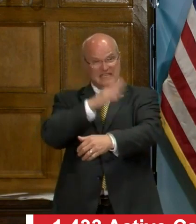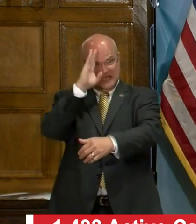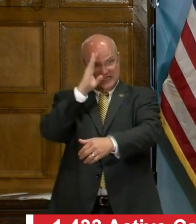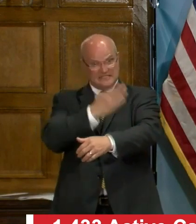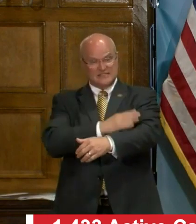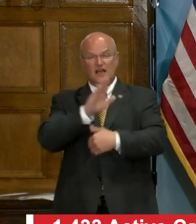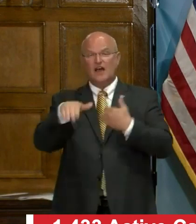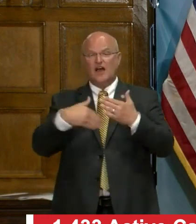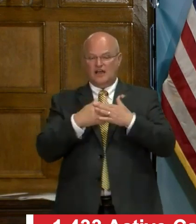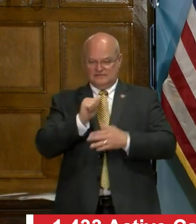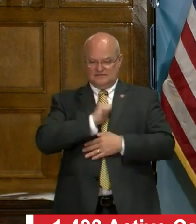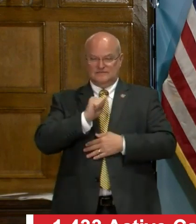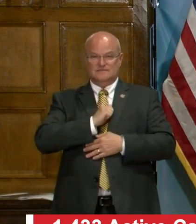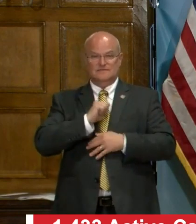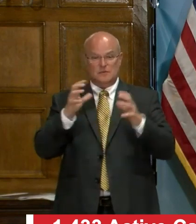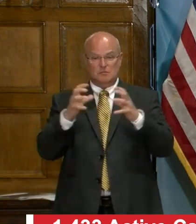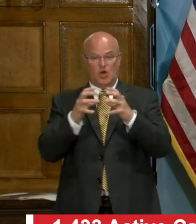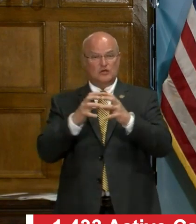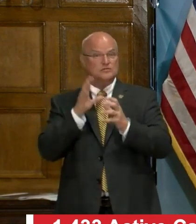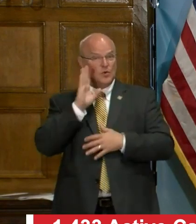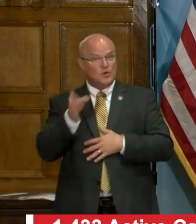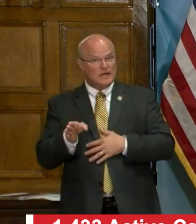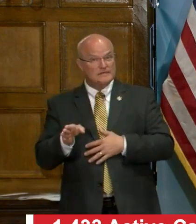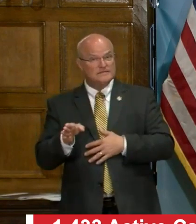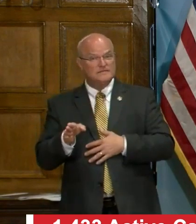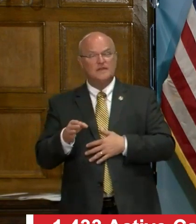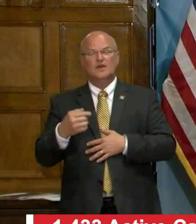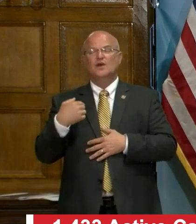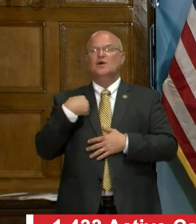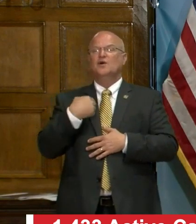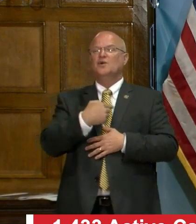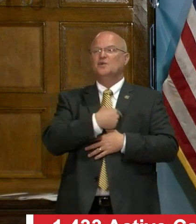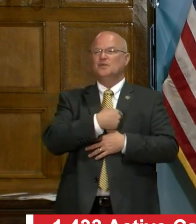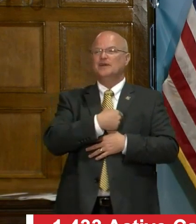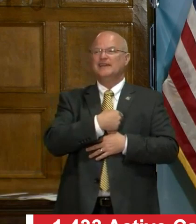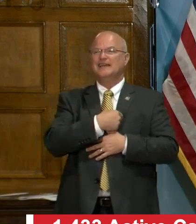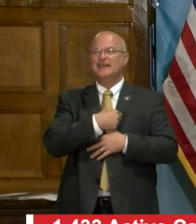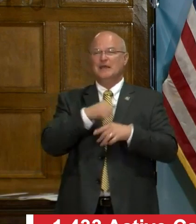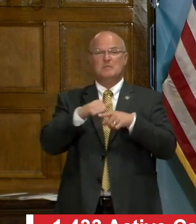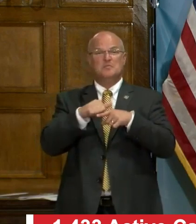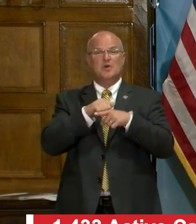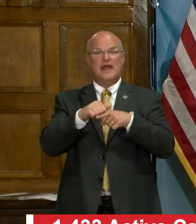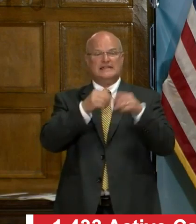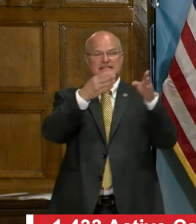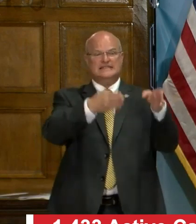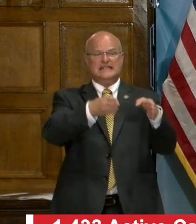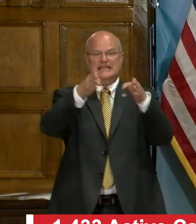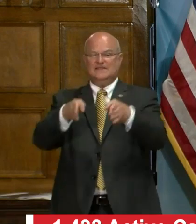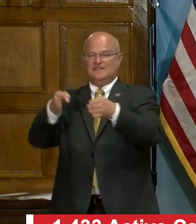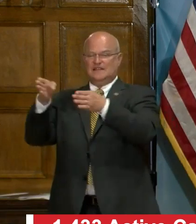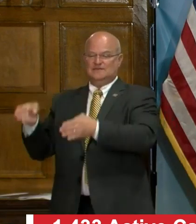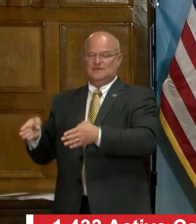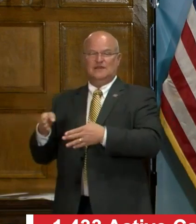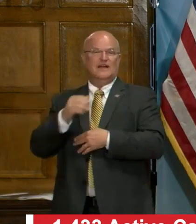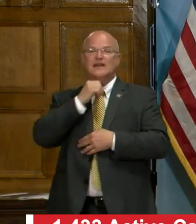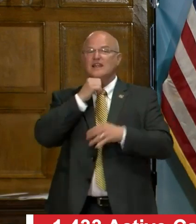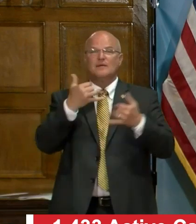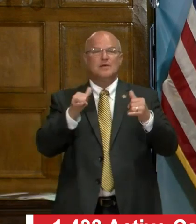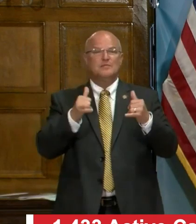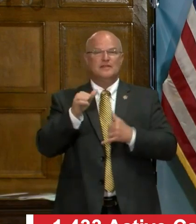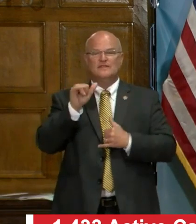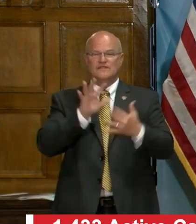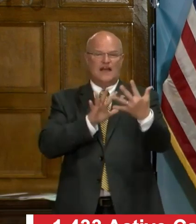all going to have our own individual balls. We're going to practice individually, and we're not going to be